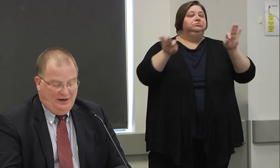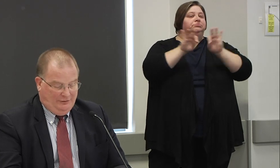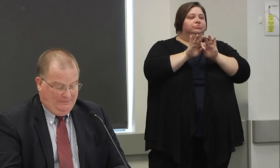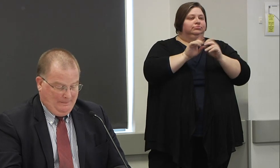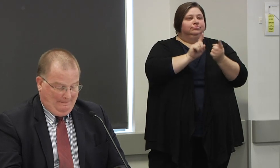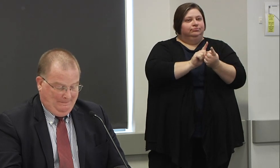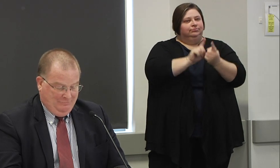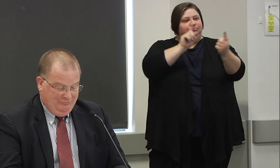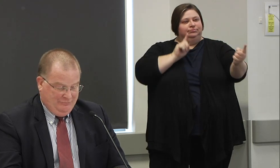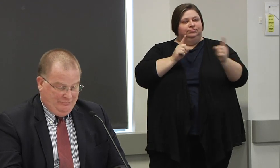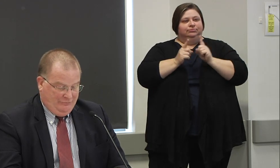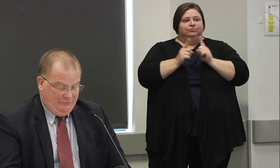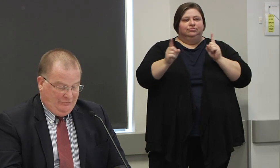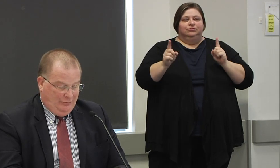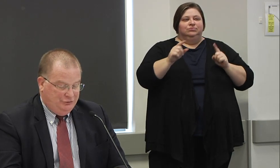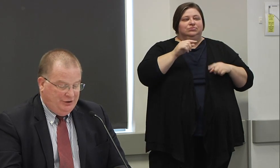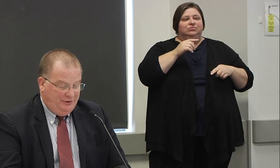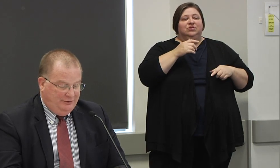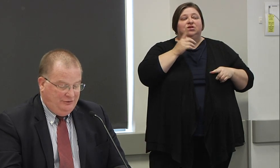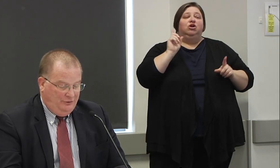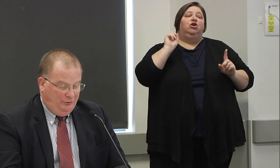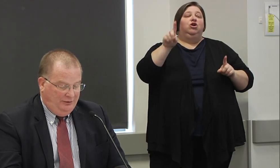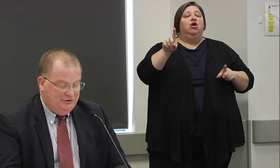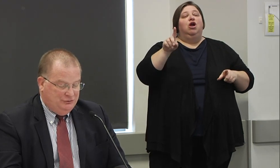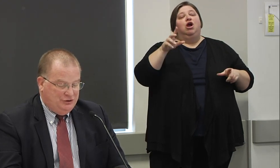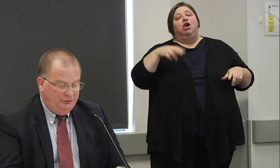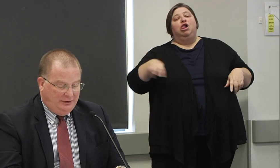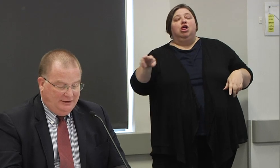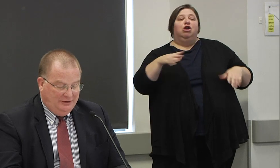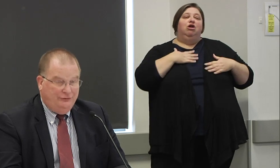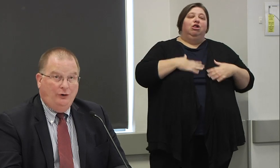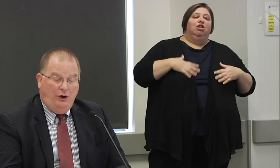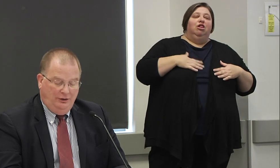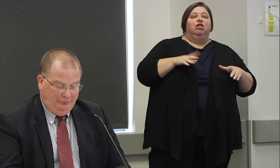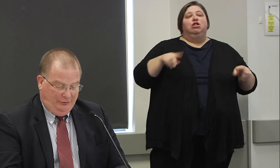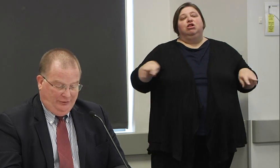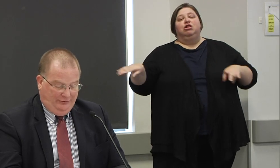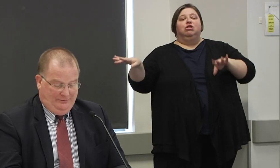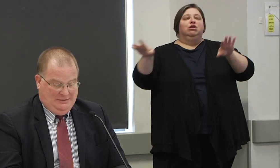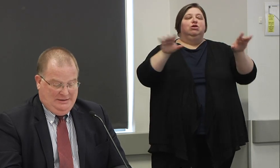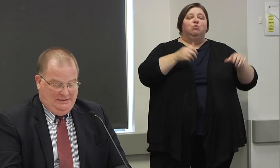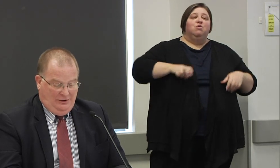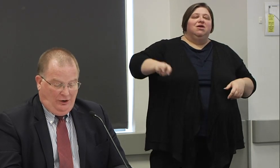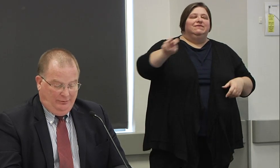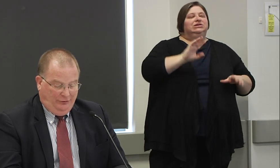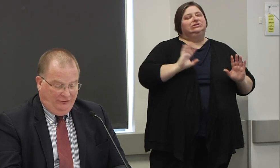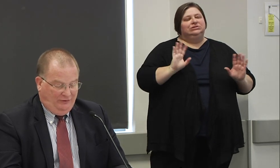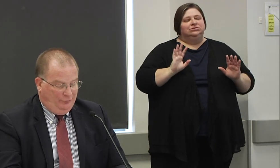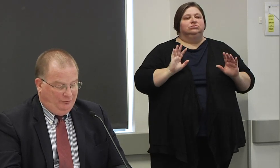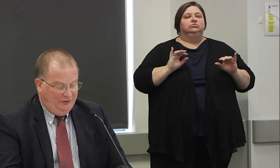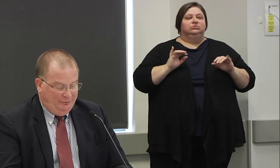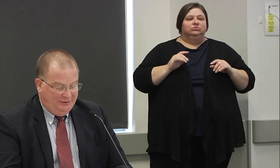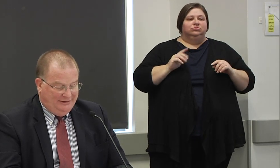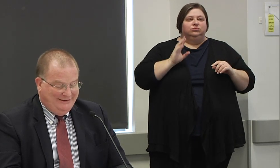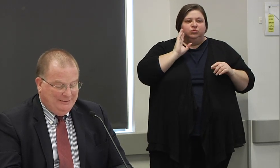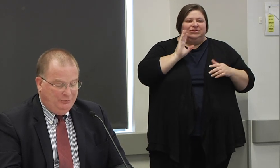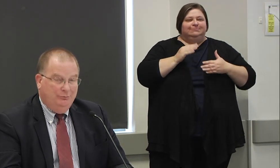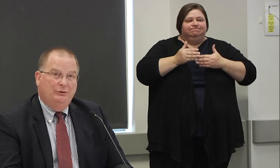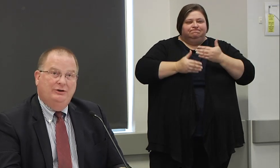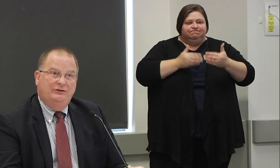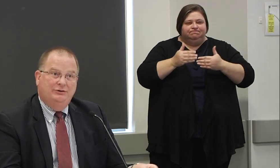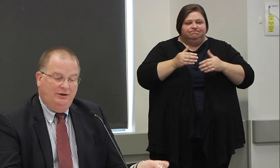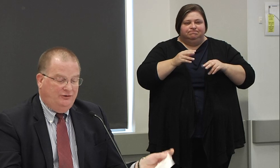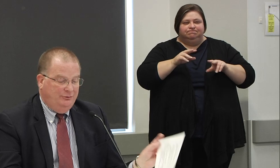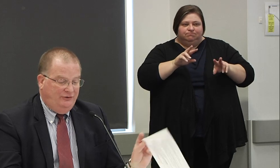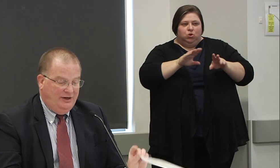travel. We'll issue general guidelines for all employers. All employers have a responsibility to keep your employees